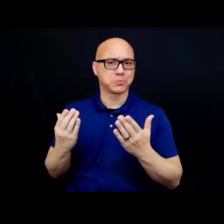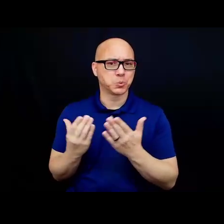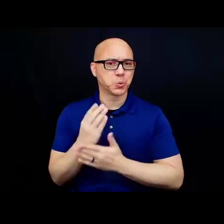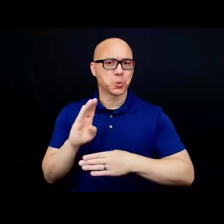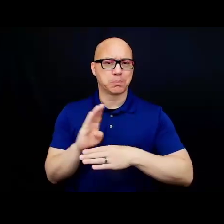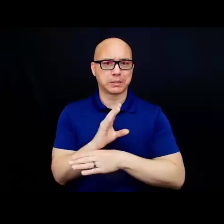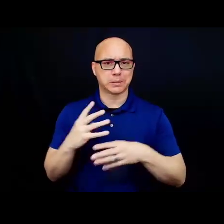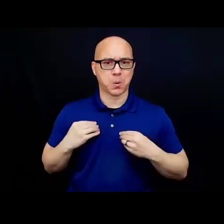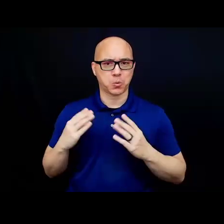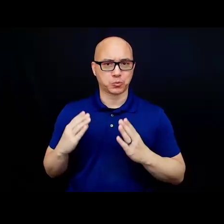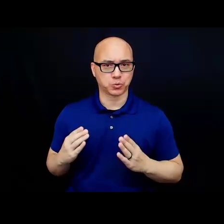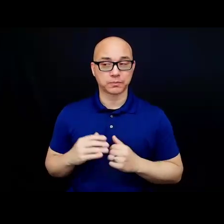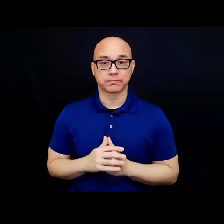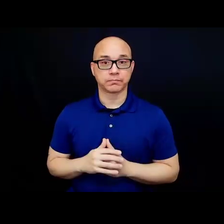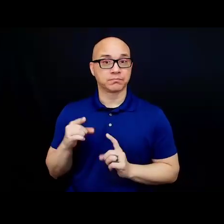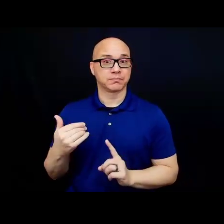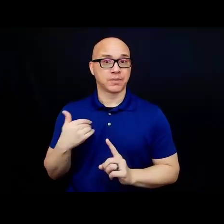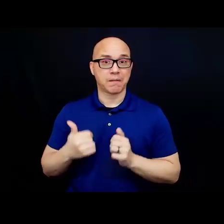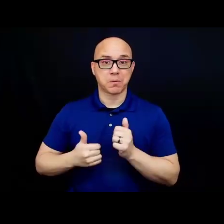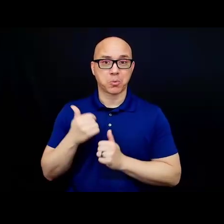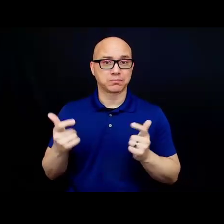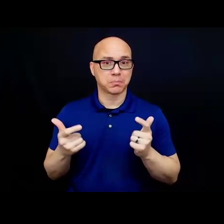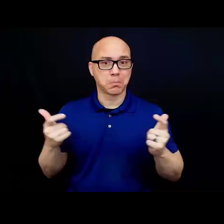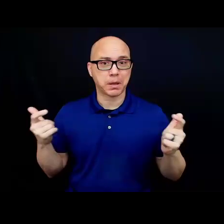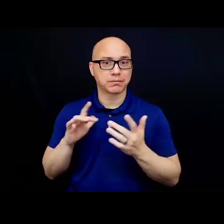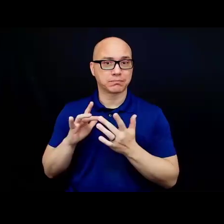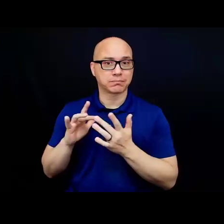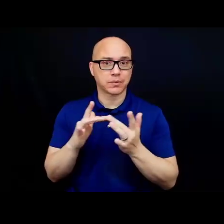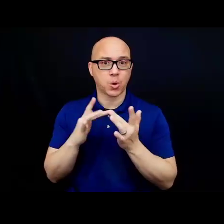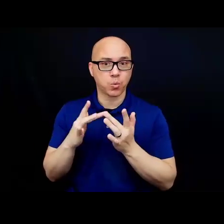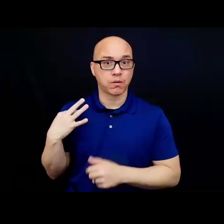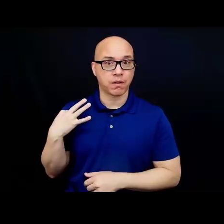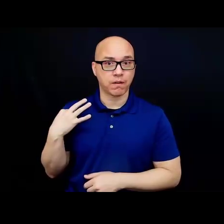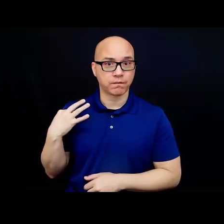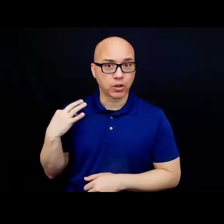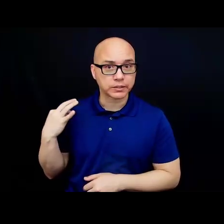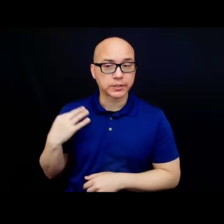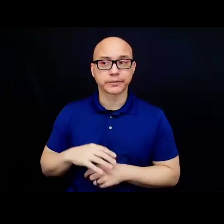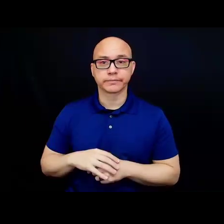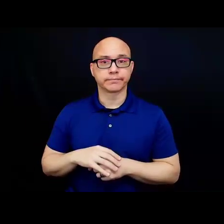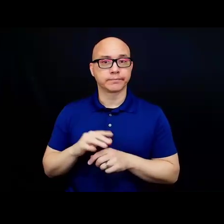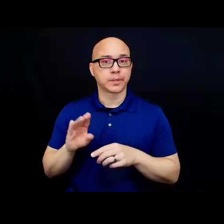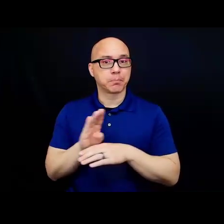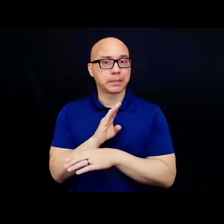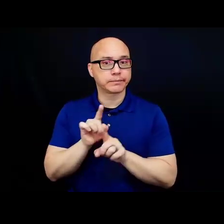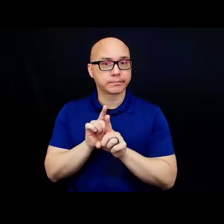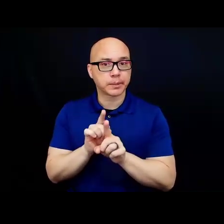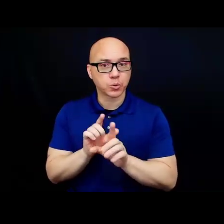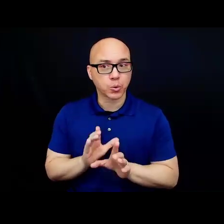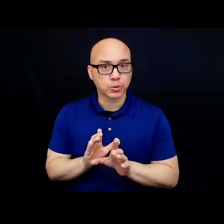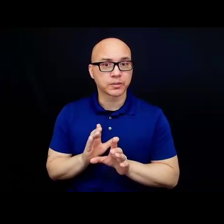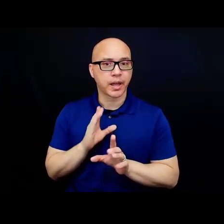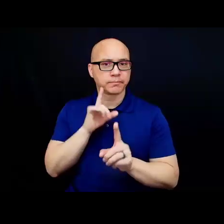nation's the largest network of volunteer expert business mentors, and is dedicated to helping